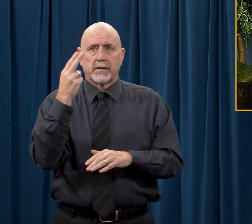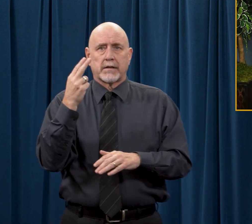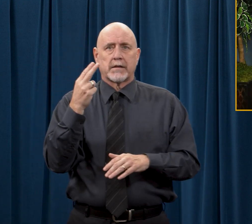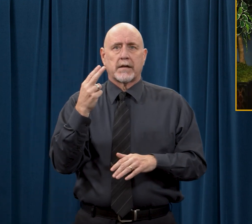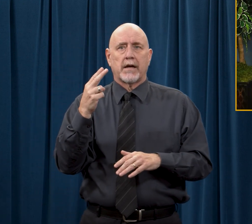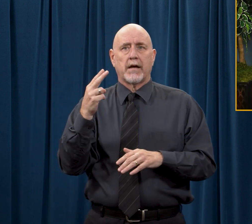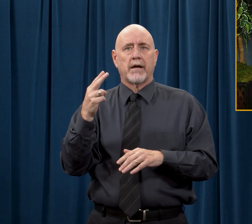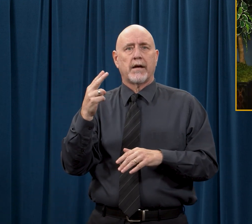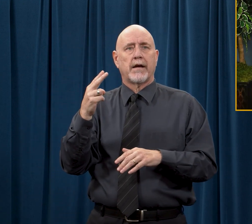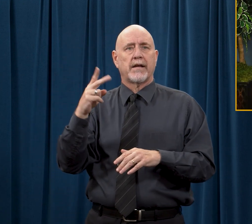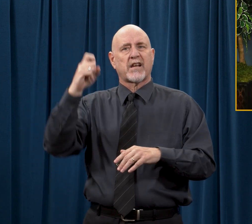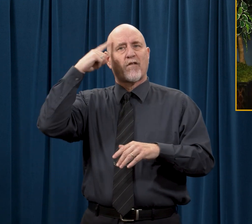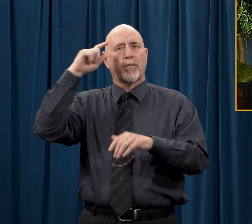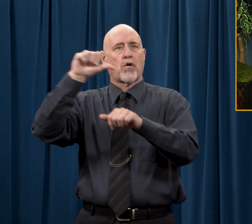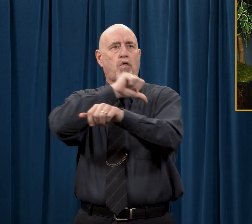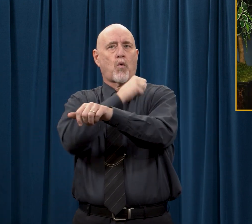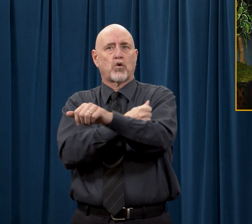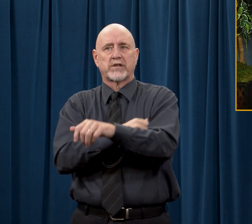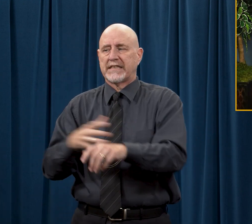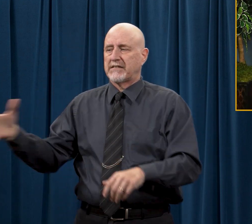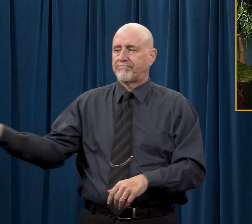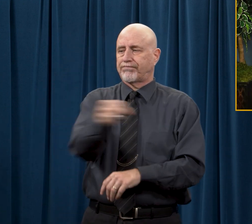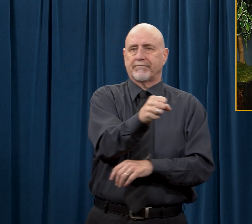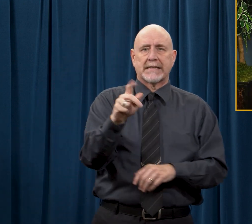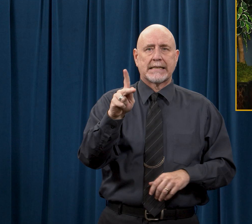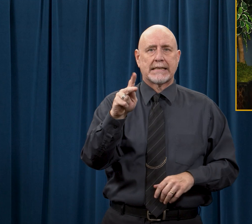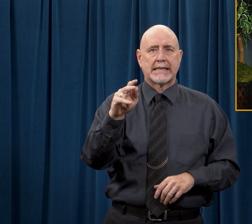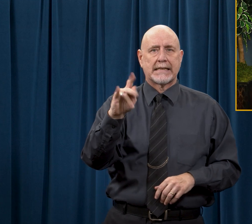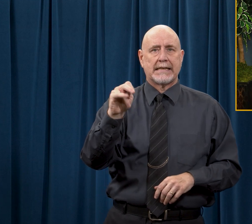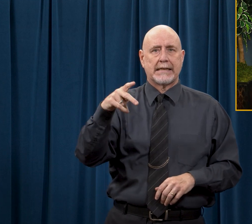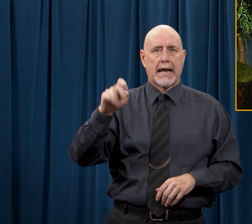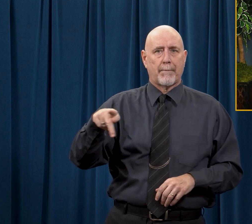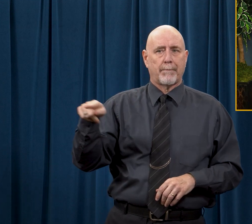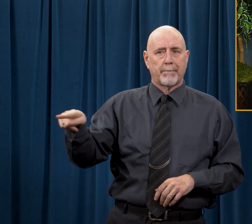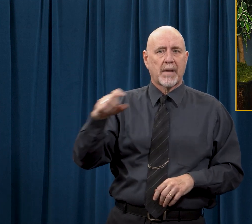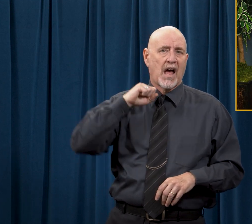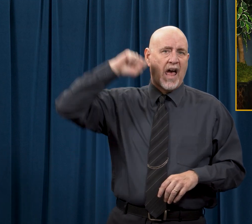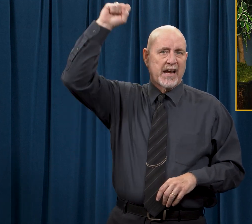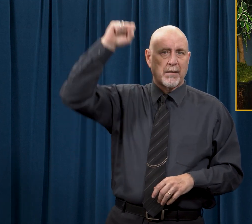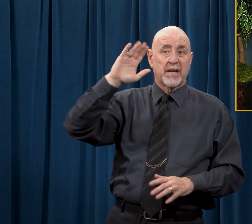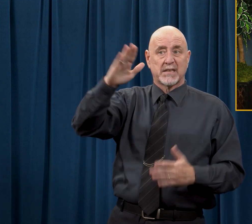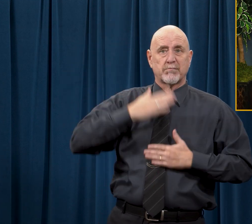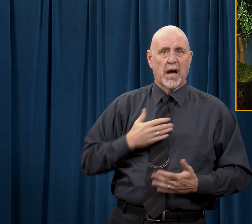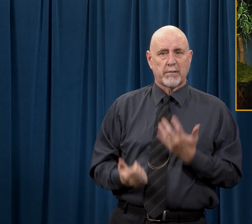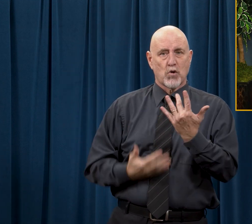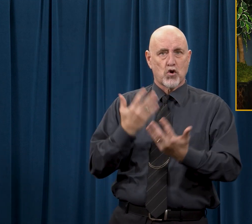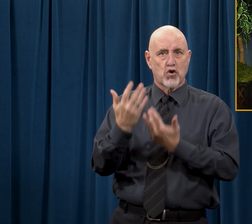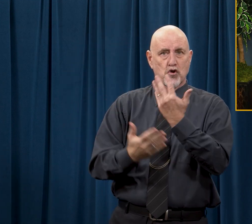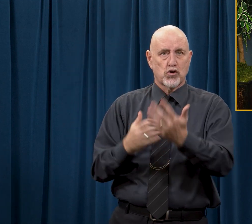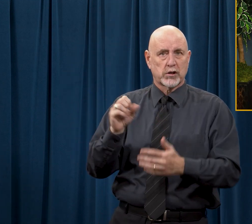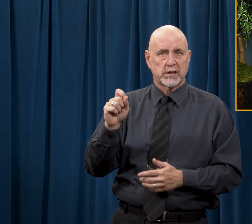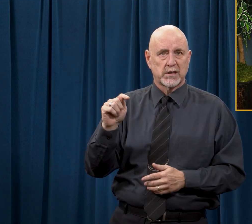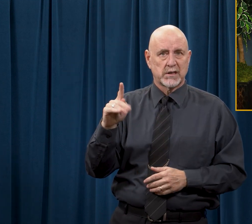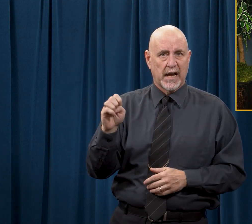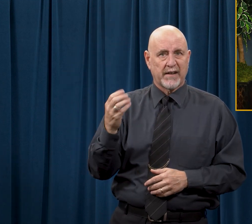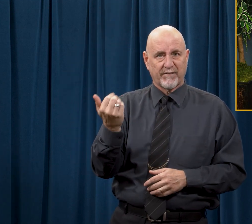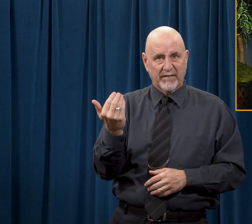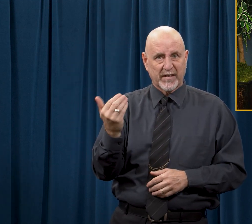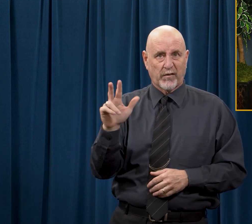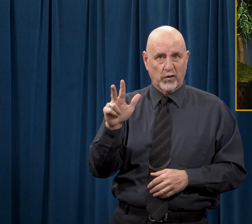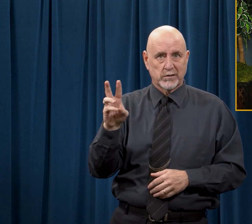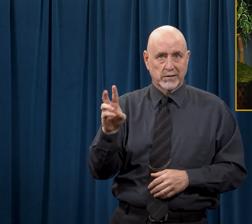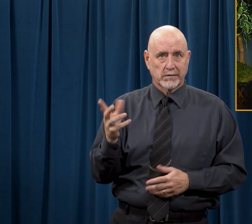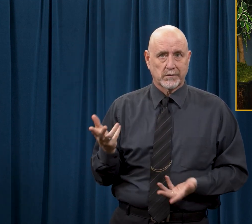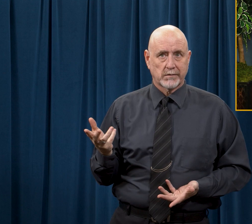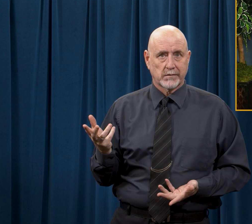Eventually, Catholic and secular authorities kidnapped him, they hanged him, and they burned his body at the stake